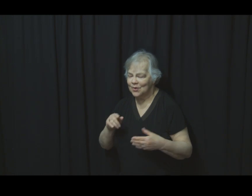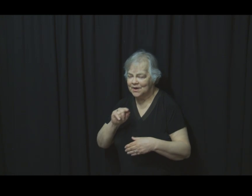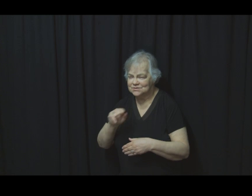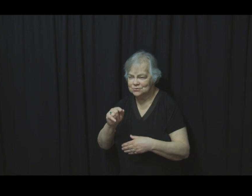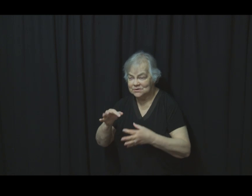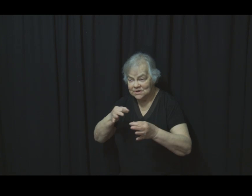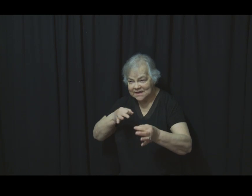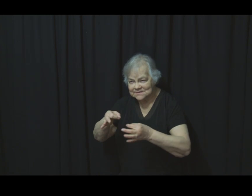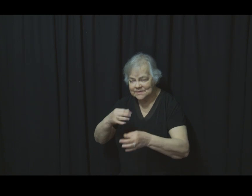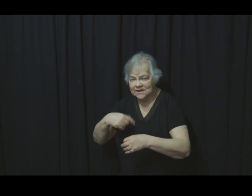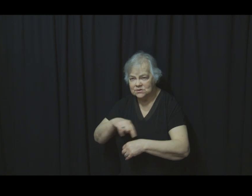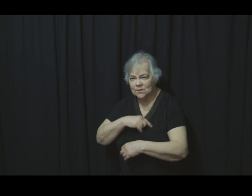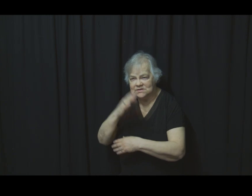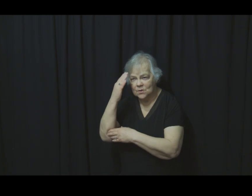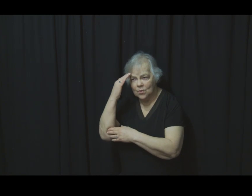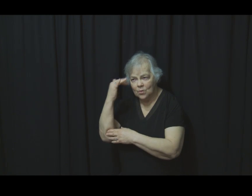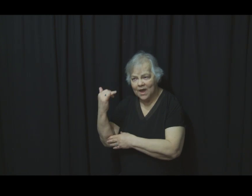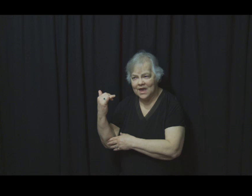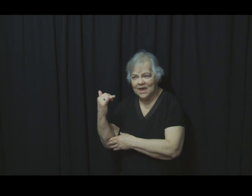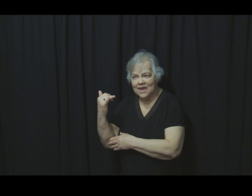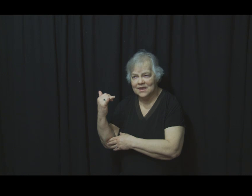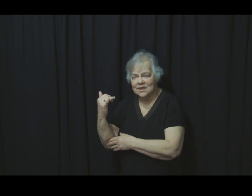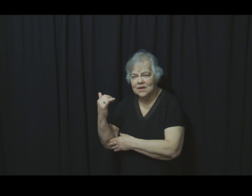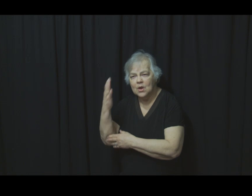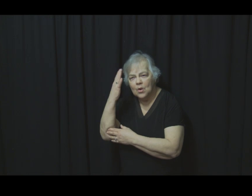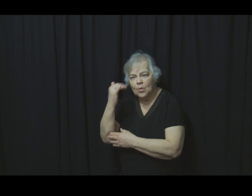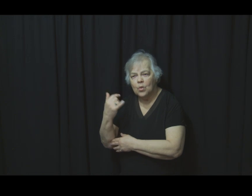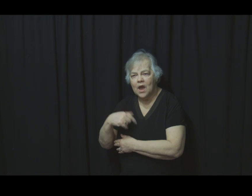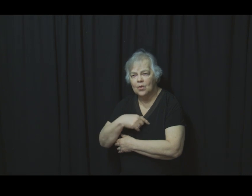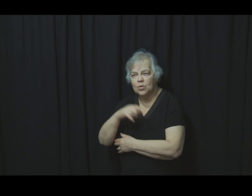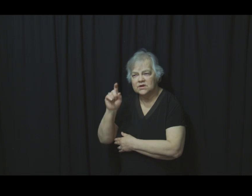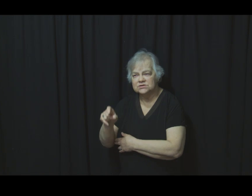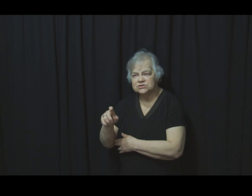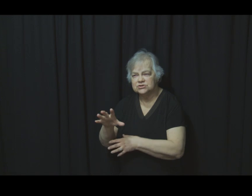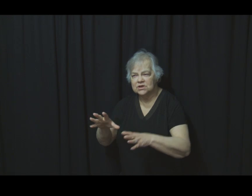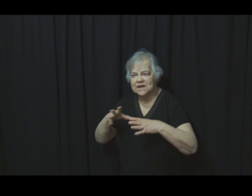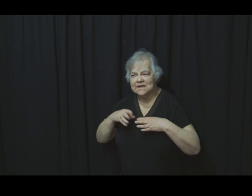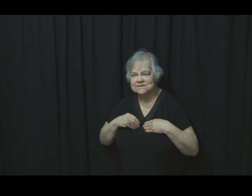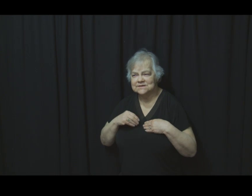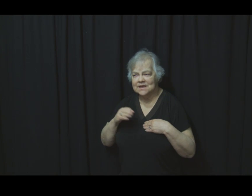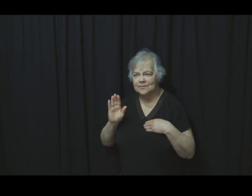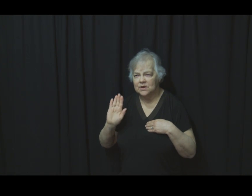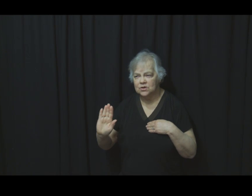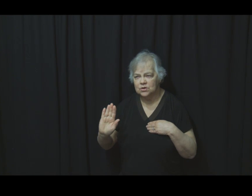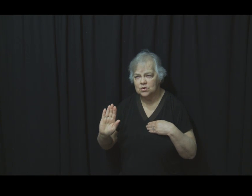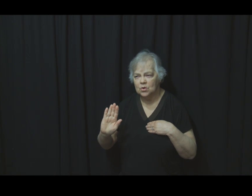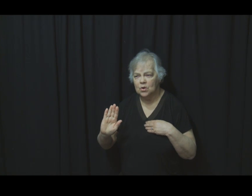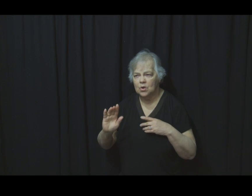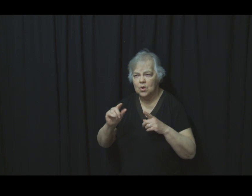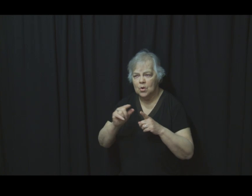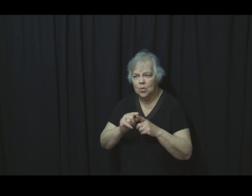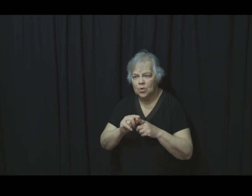explain to us why we should accept your word for it, that